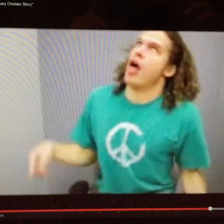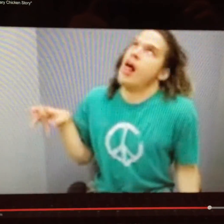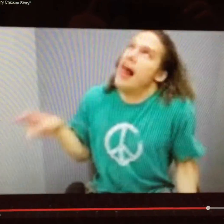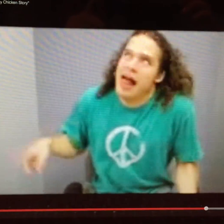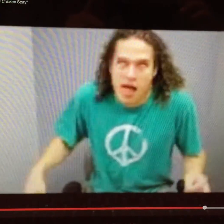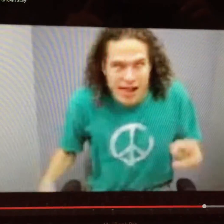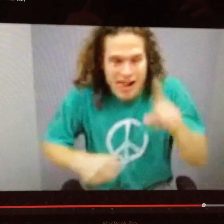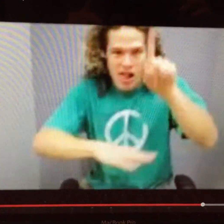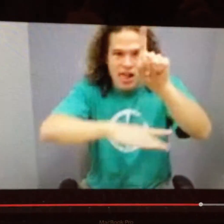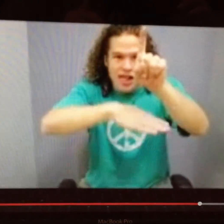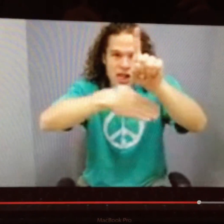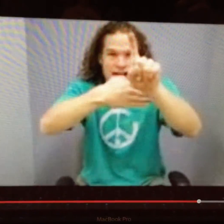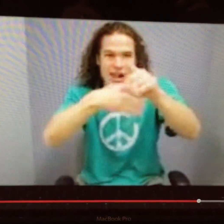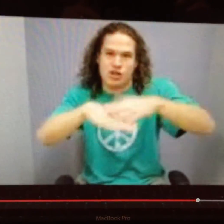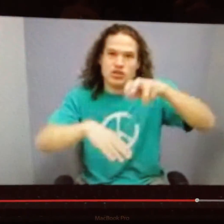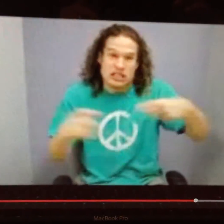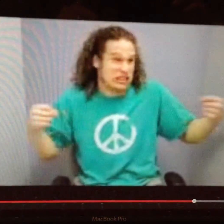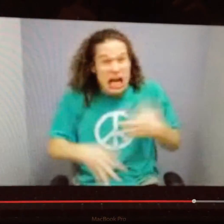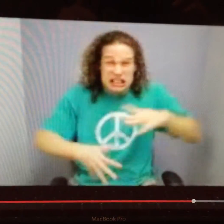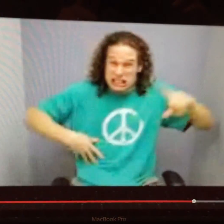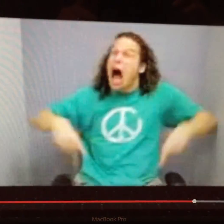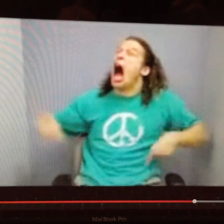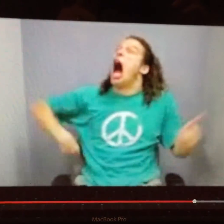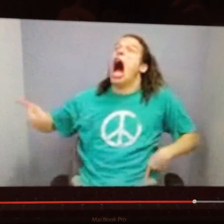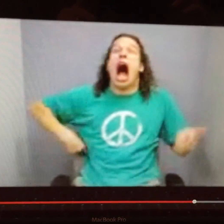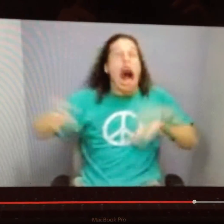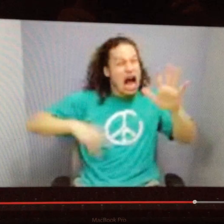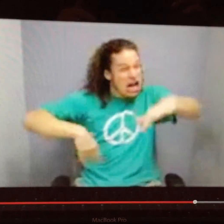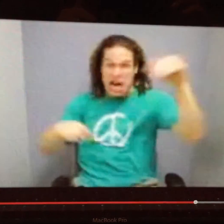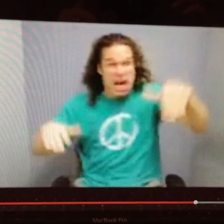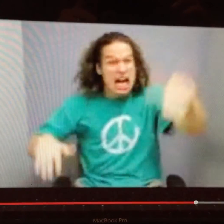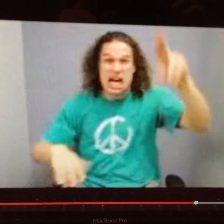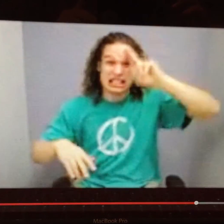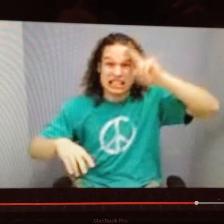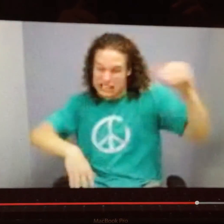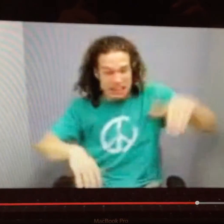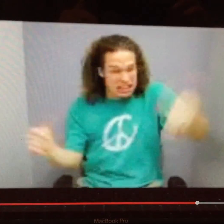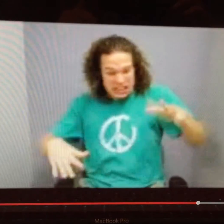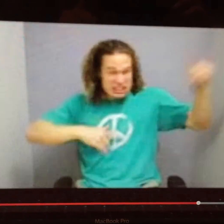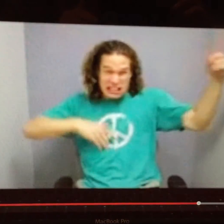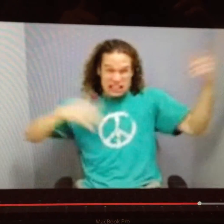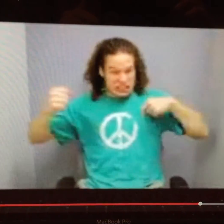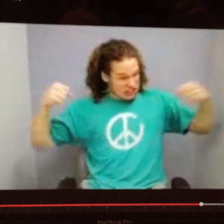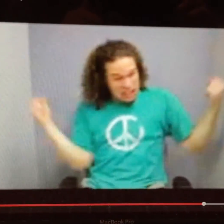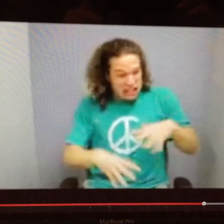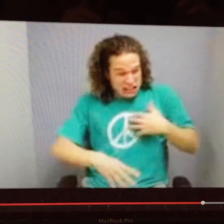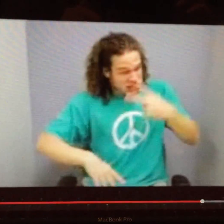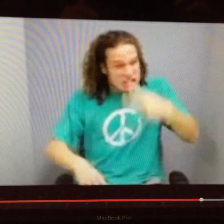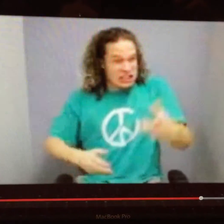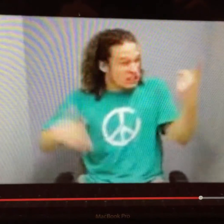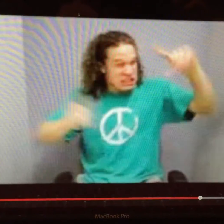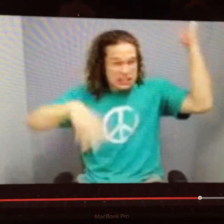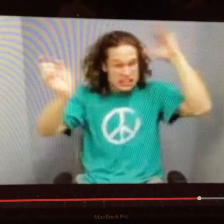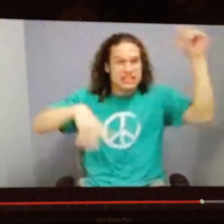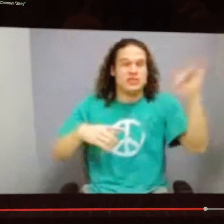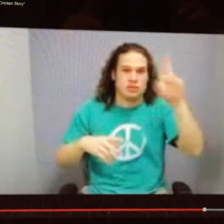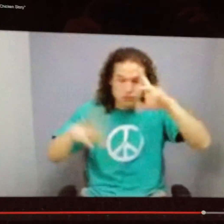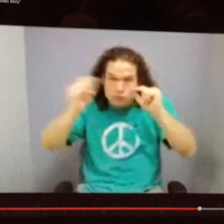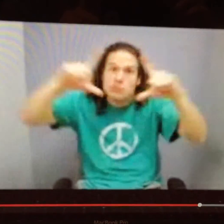she ran. And the chicken body it was running after her. The girl ran all the way down the stairs. She